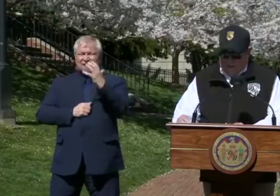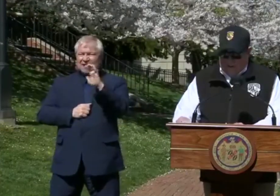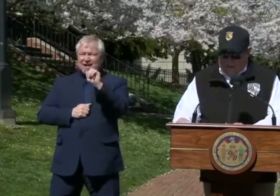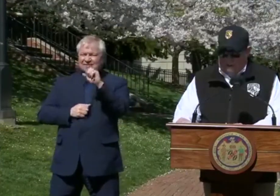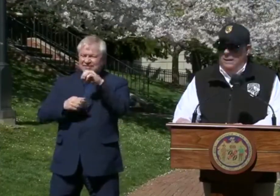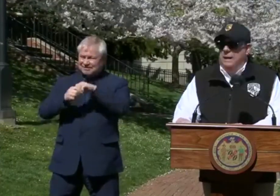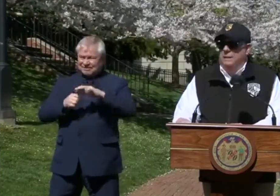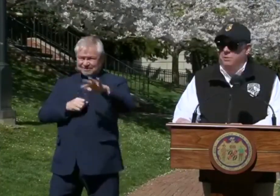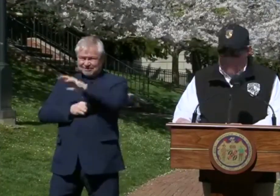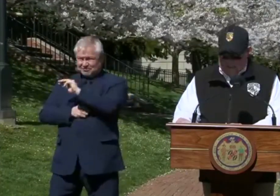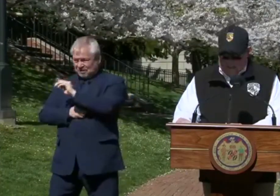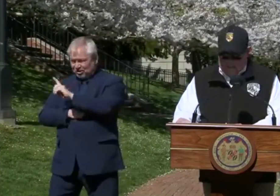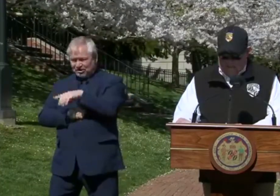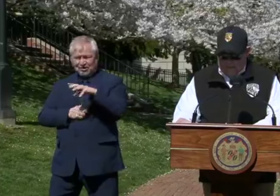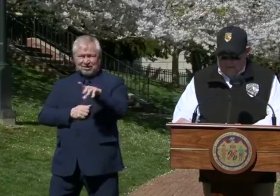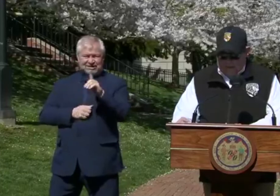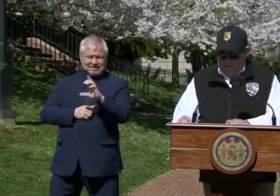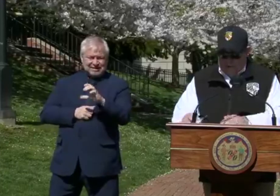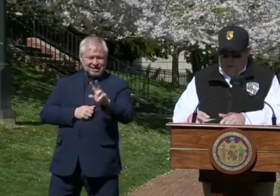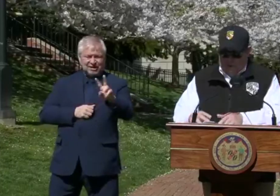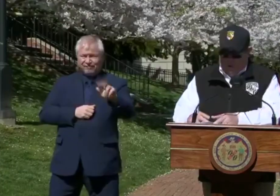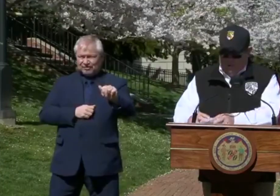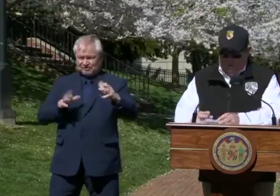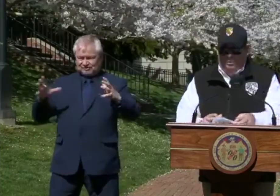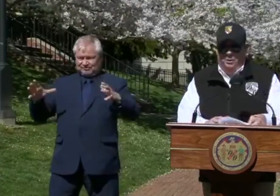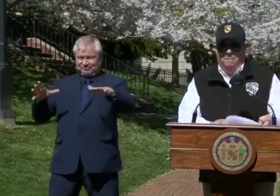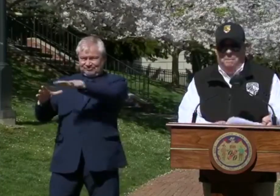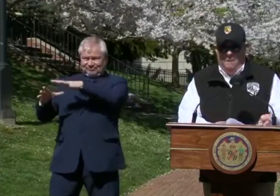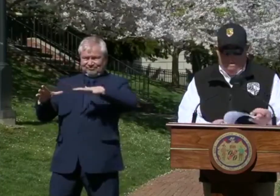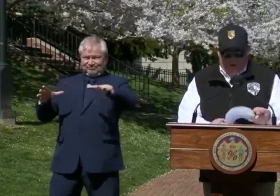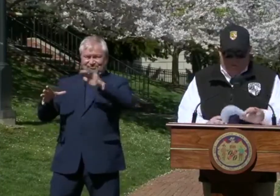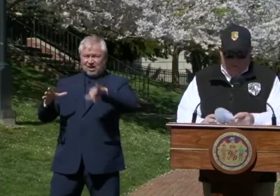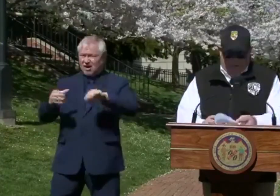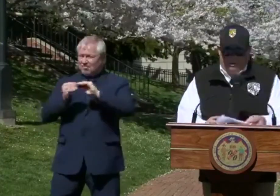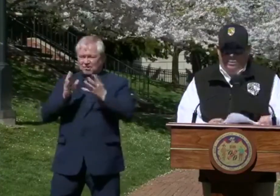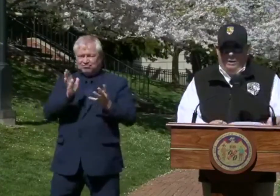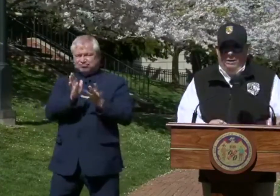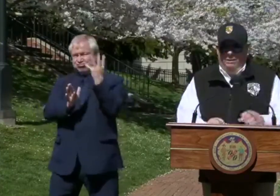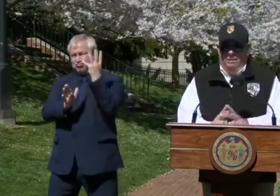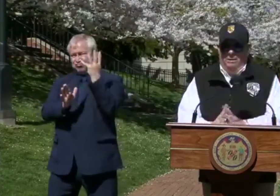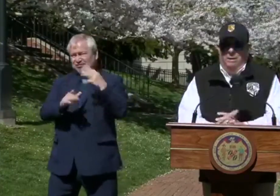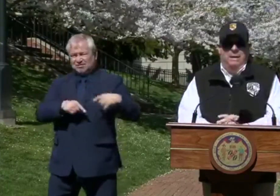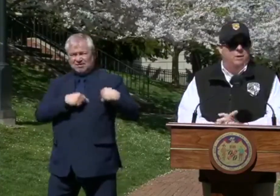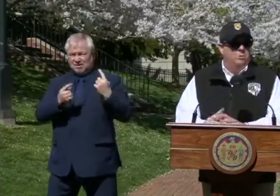Washington, D.C., and Virginia have more than quadrupled over the past week,